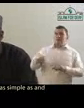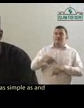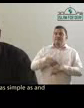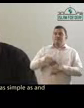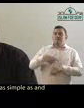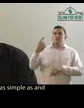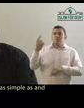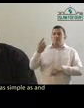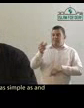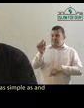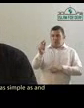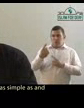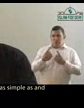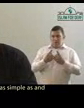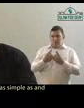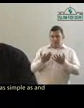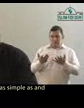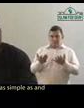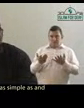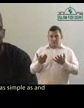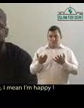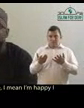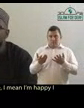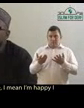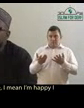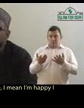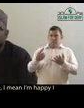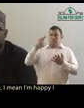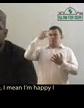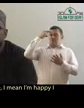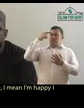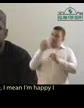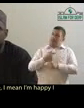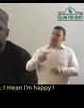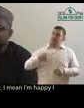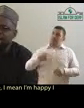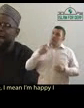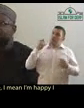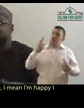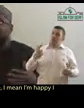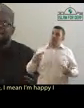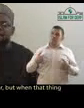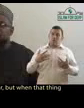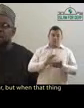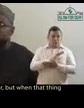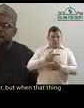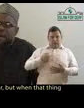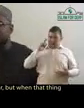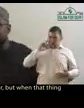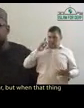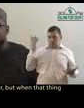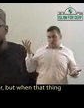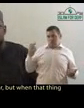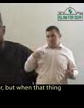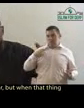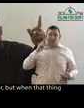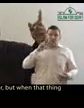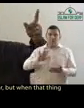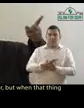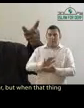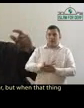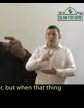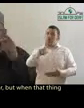moment, something as simple as and mundane as that, it made me really appreciate. I mean, I'm happy I can hear. Normally, I'm happy I can hear.